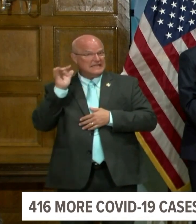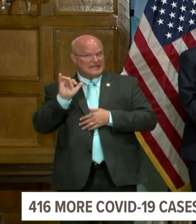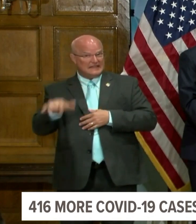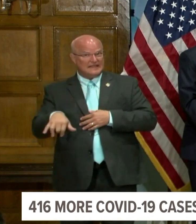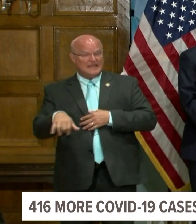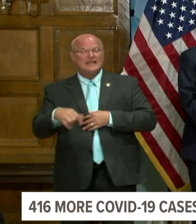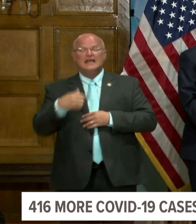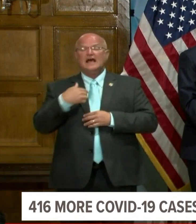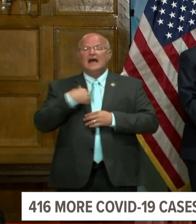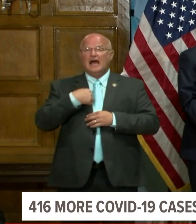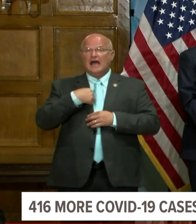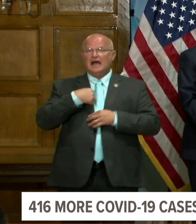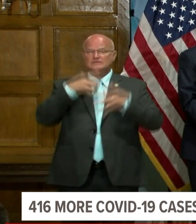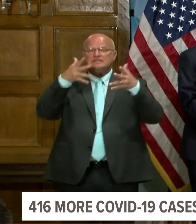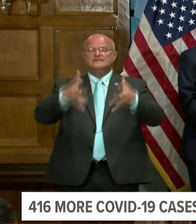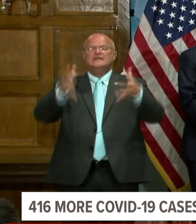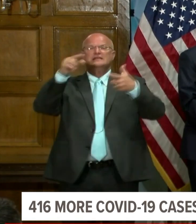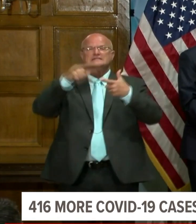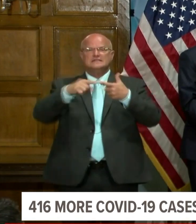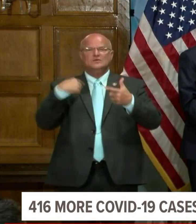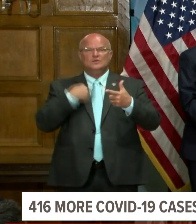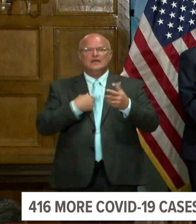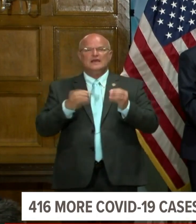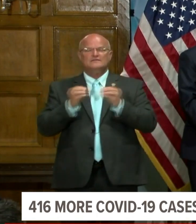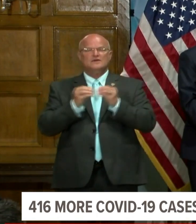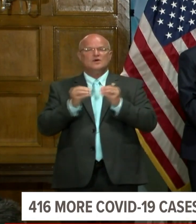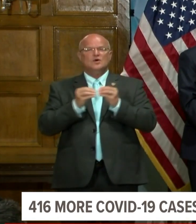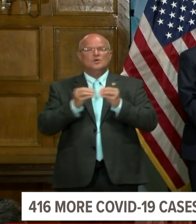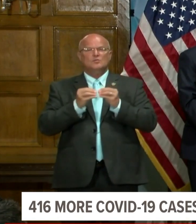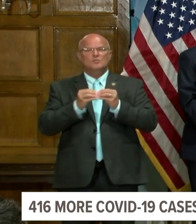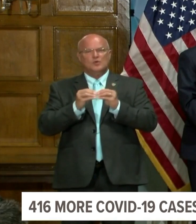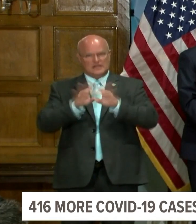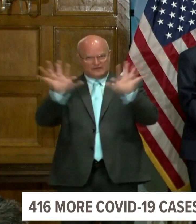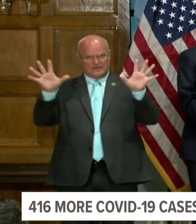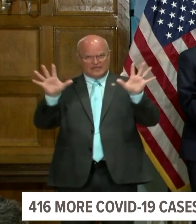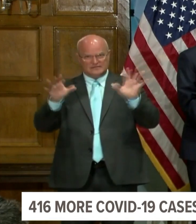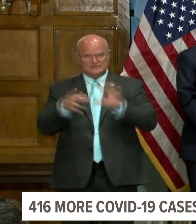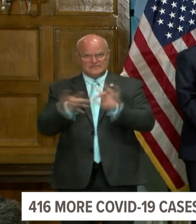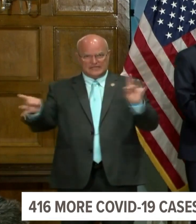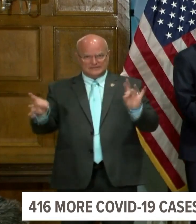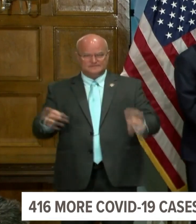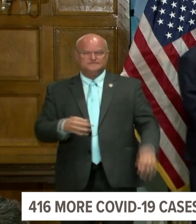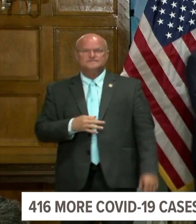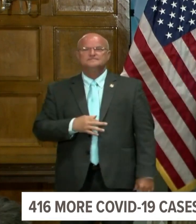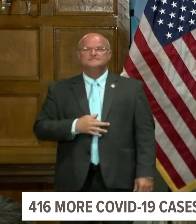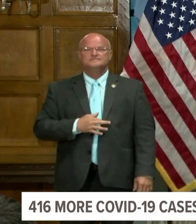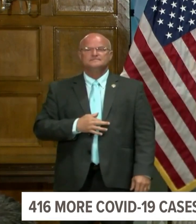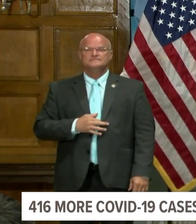did, and I will leave it at that until we have our clarification stated.